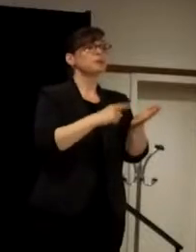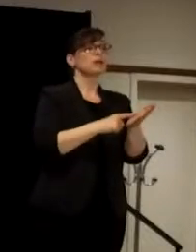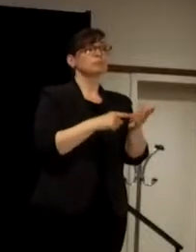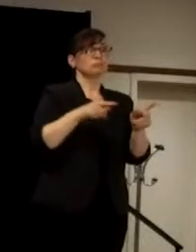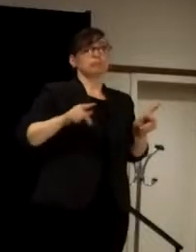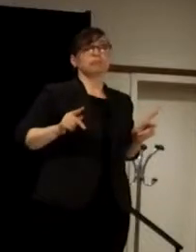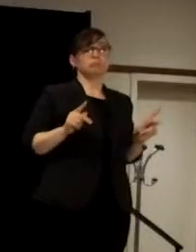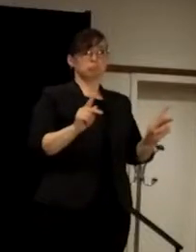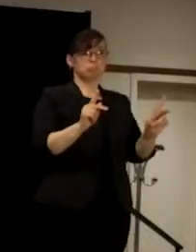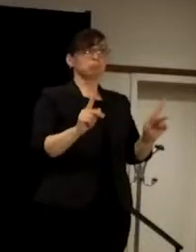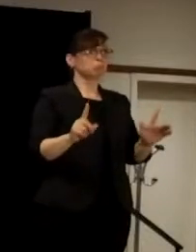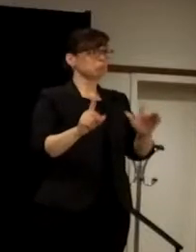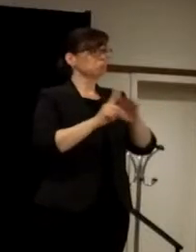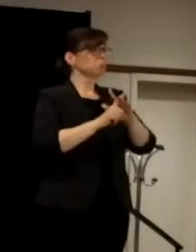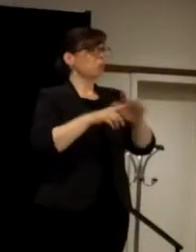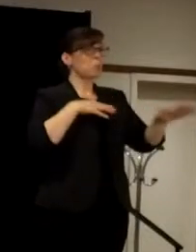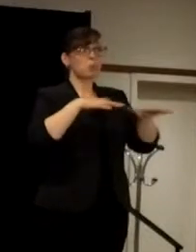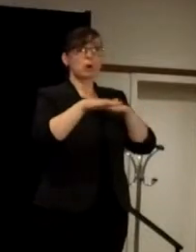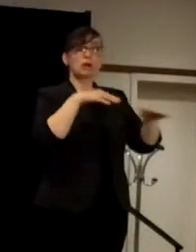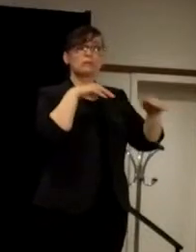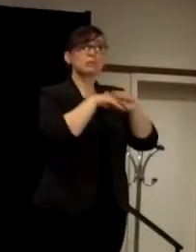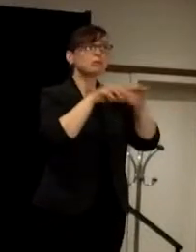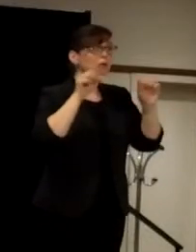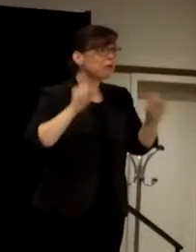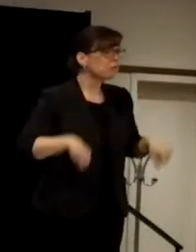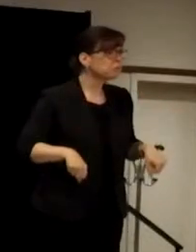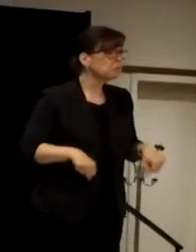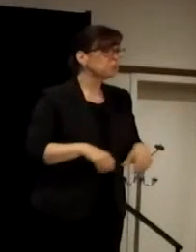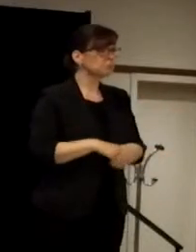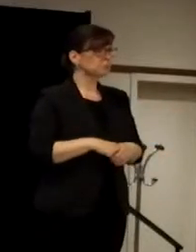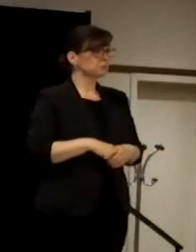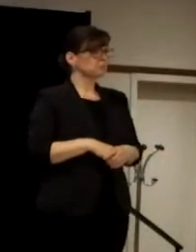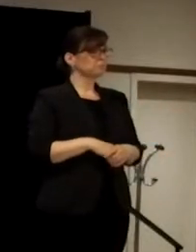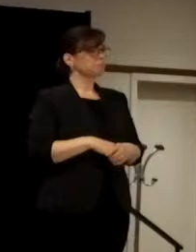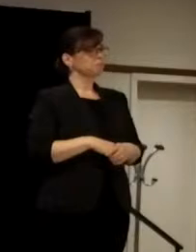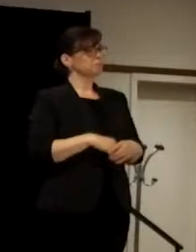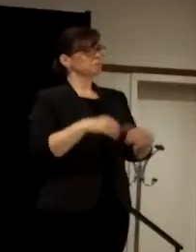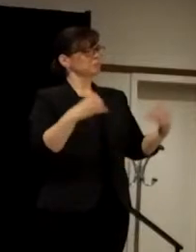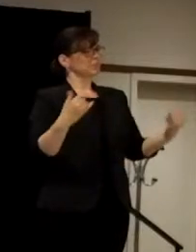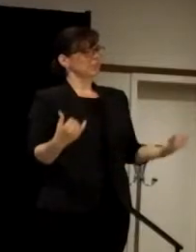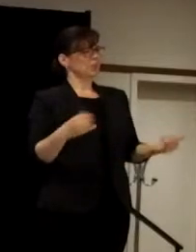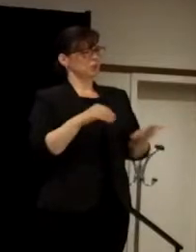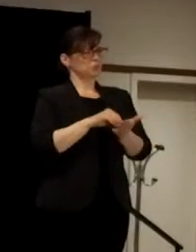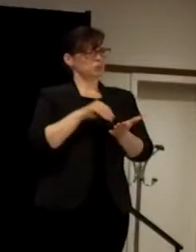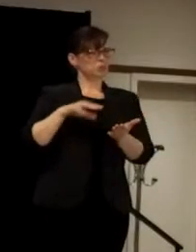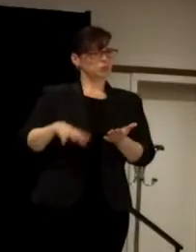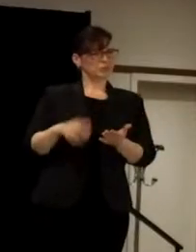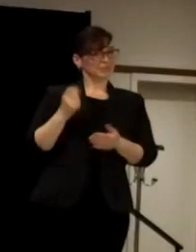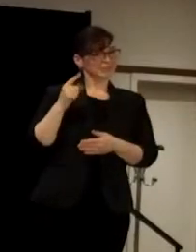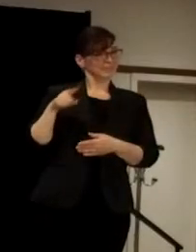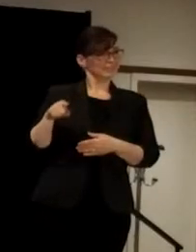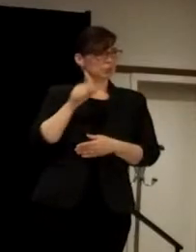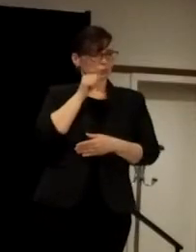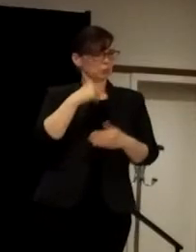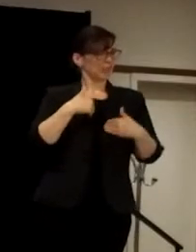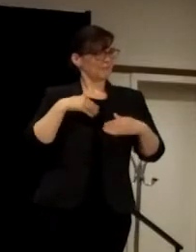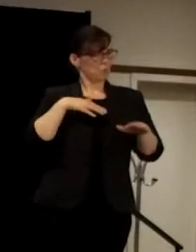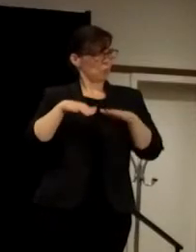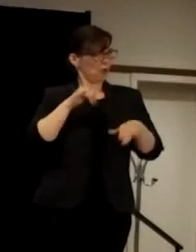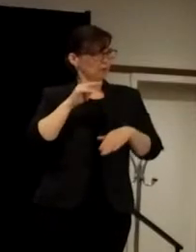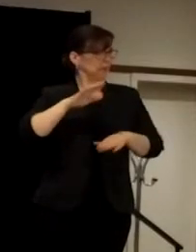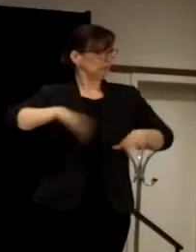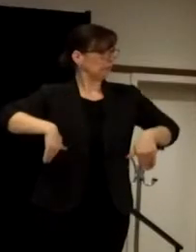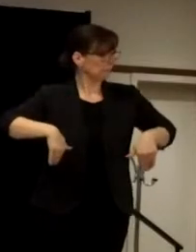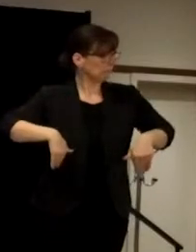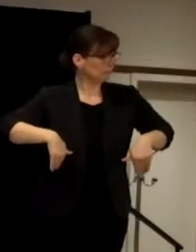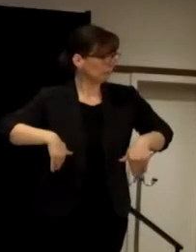Sometimes in these cases, we're probably not going to have any walk-ins. These will be students, right? So we're not going to have we have a limited number of